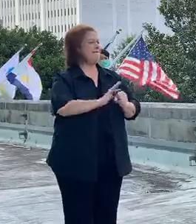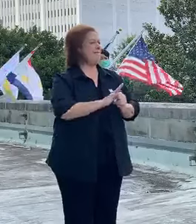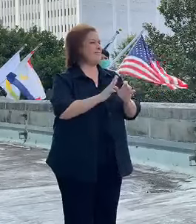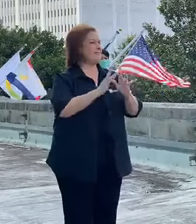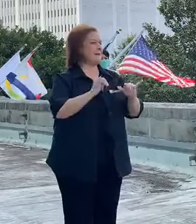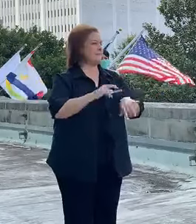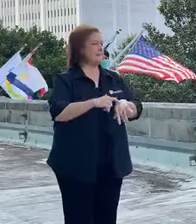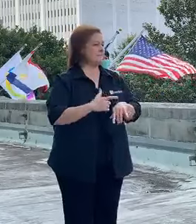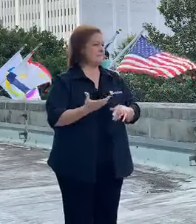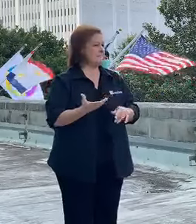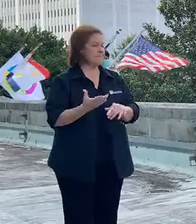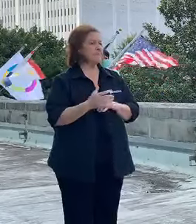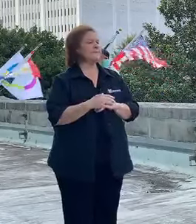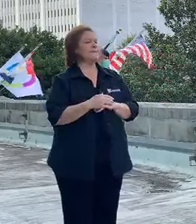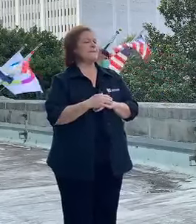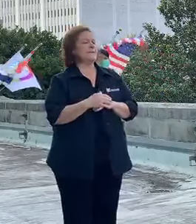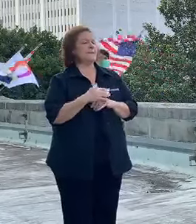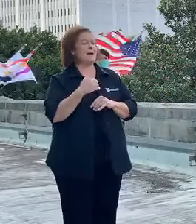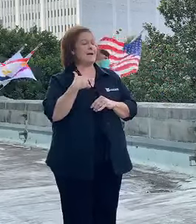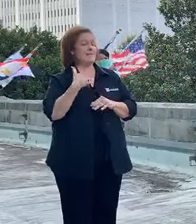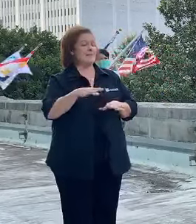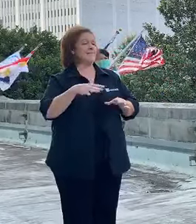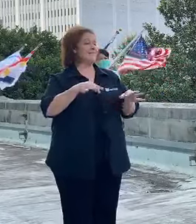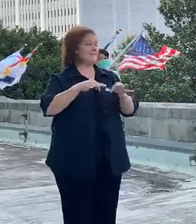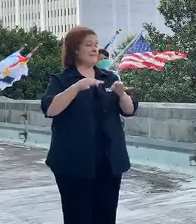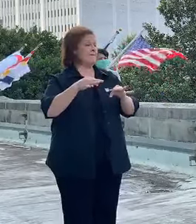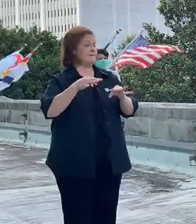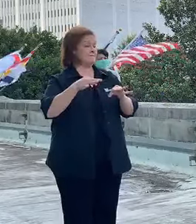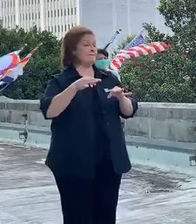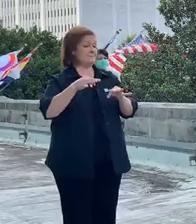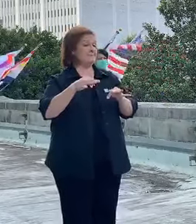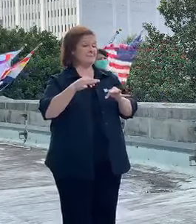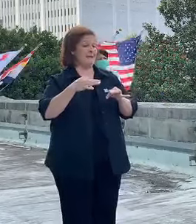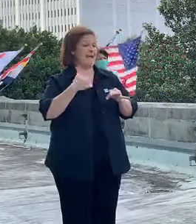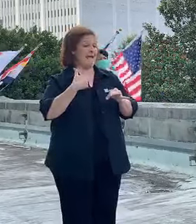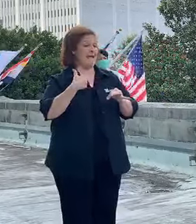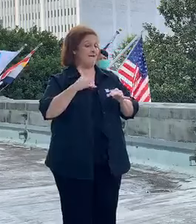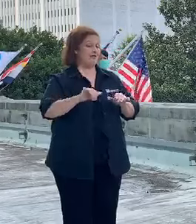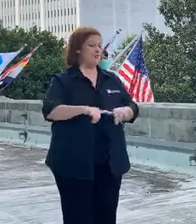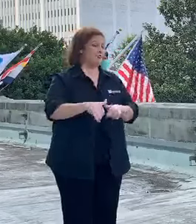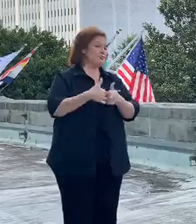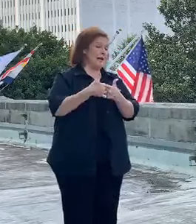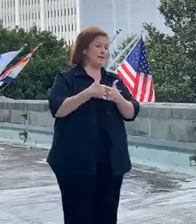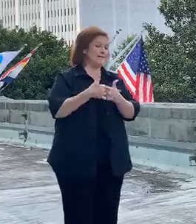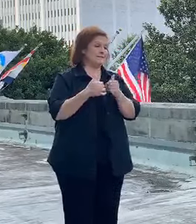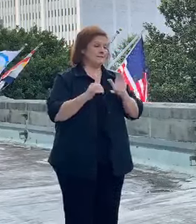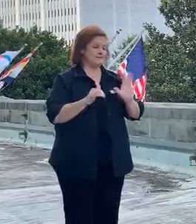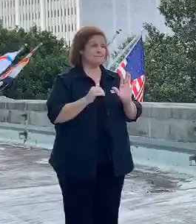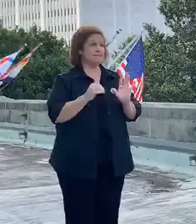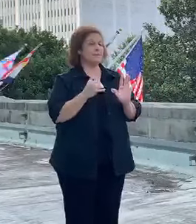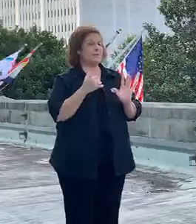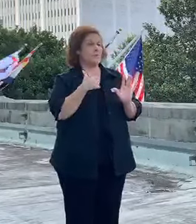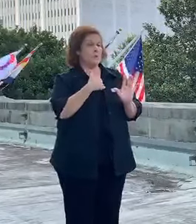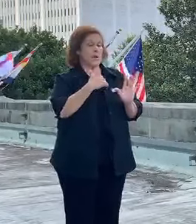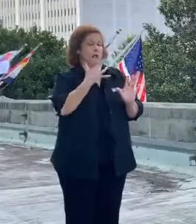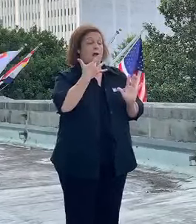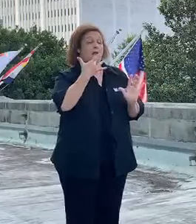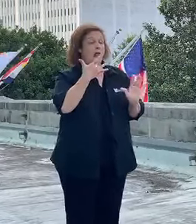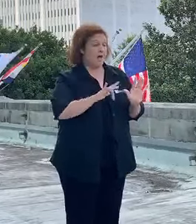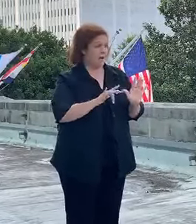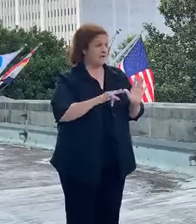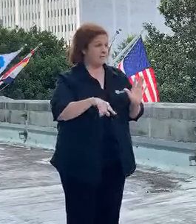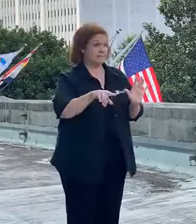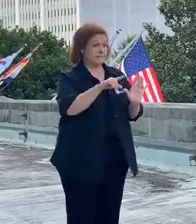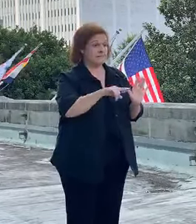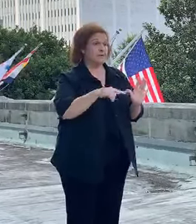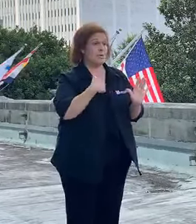I've stood up here before and talked about some of the challenges. I will say this: we're lucky as a community that